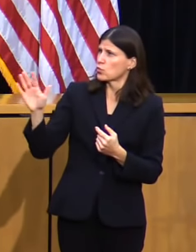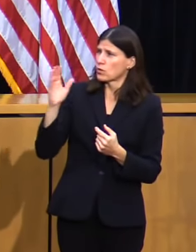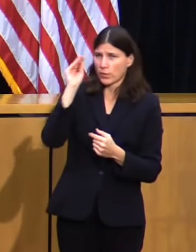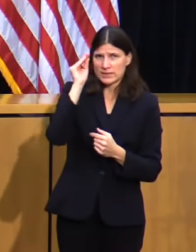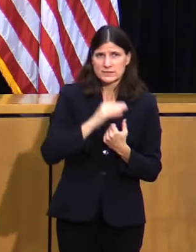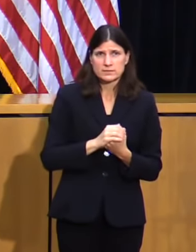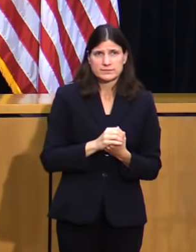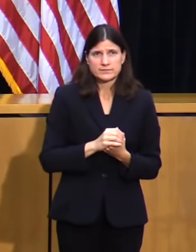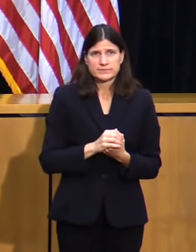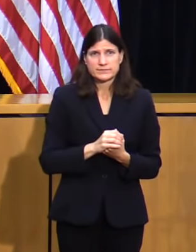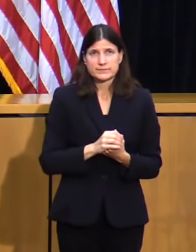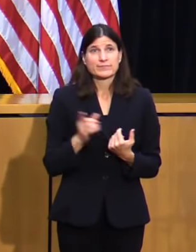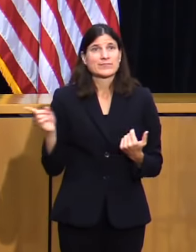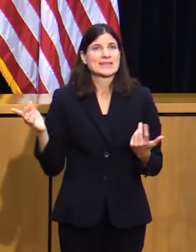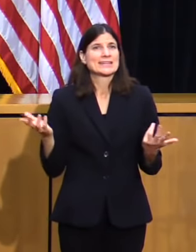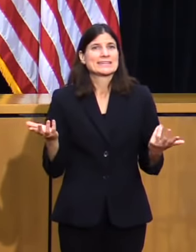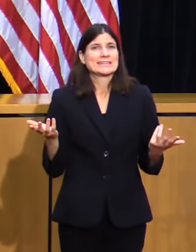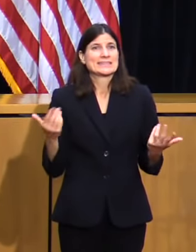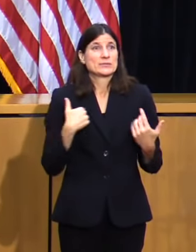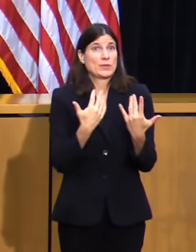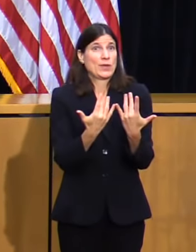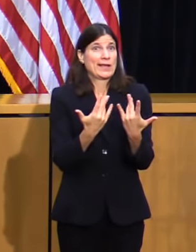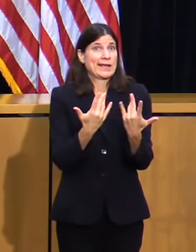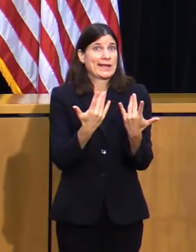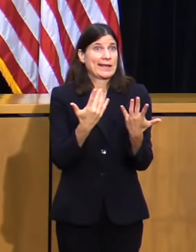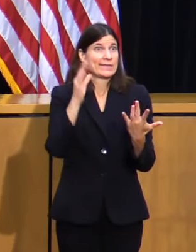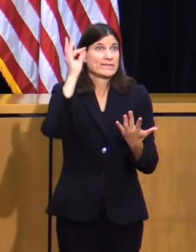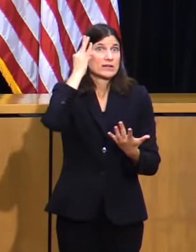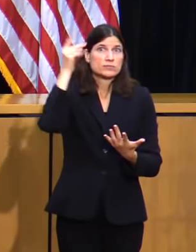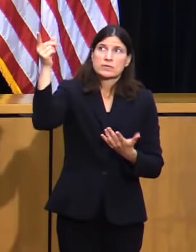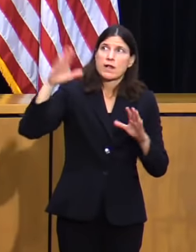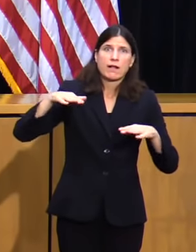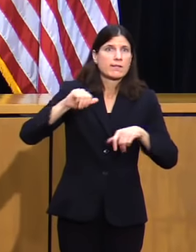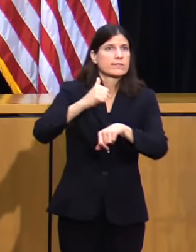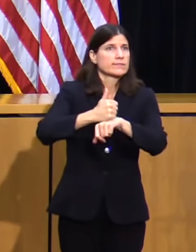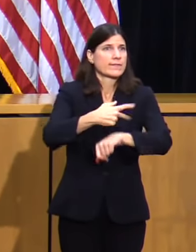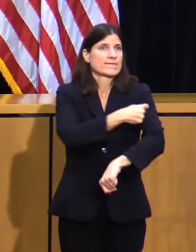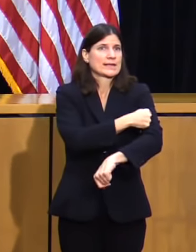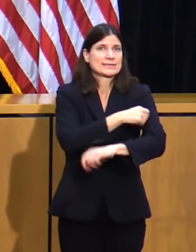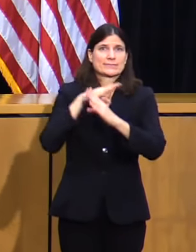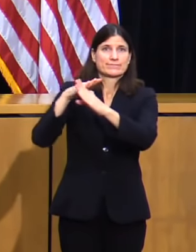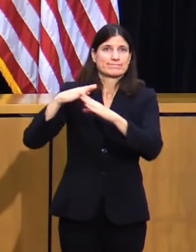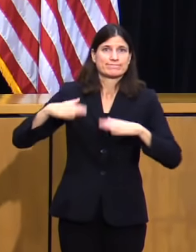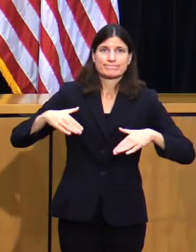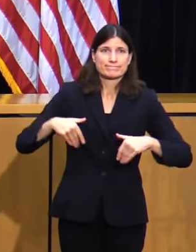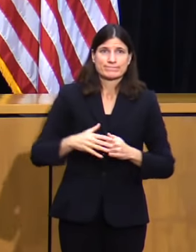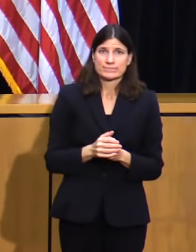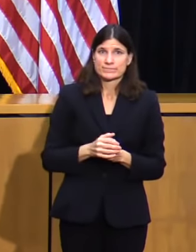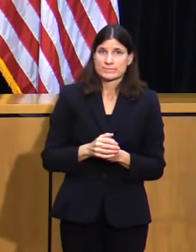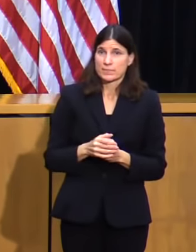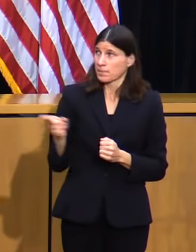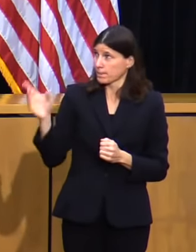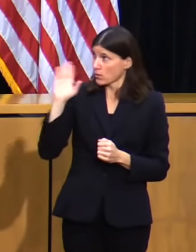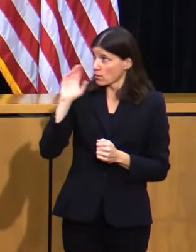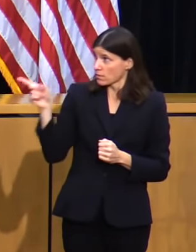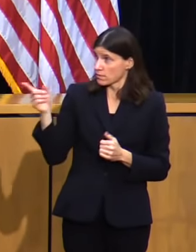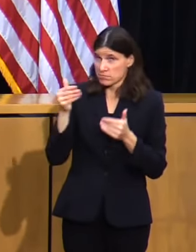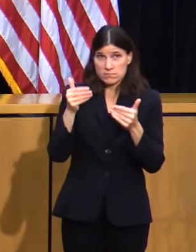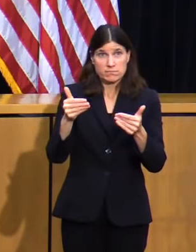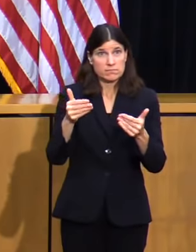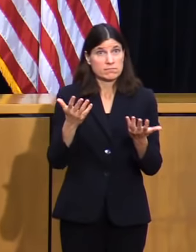I would say, based on the information we've gathered about testing generally, is there has been